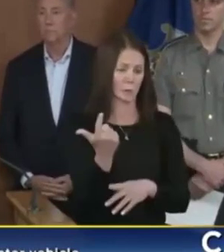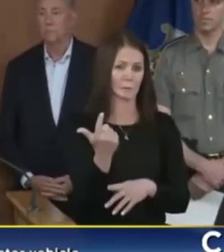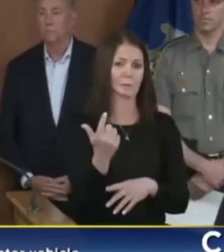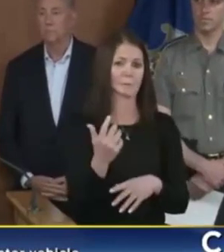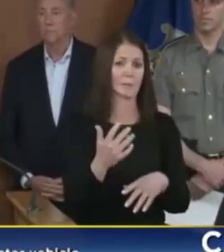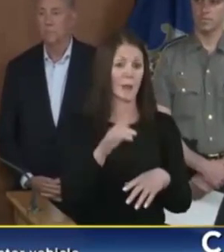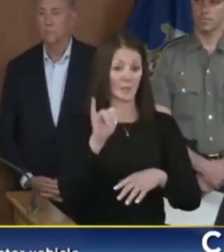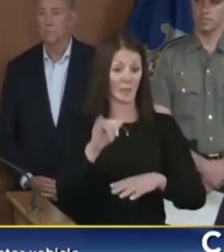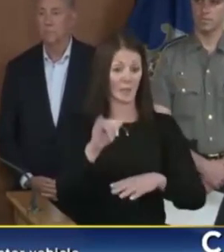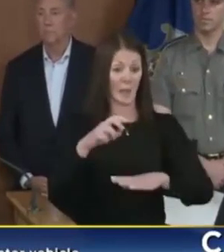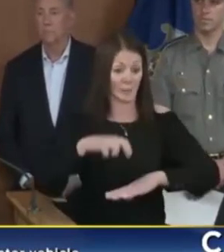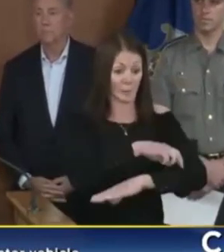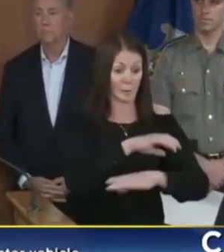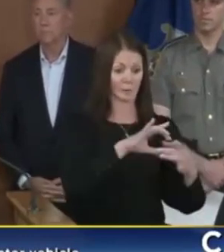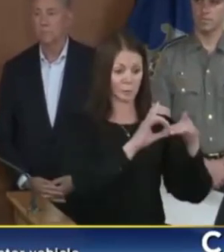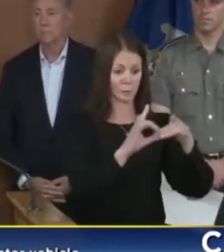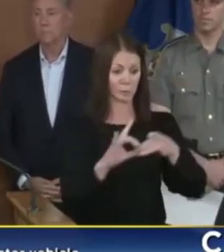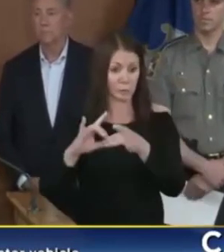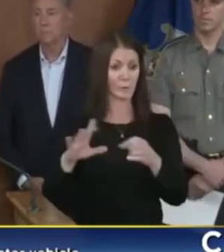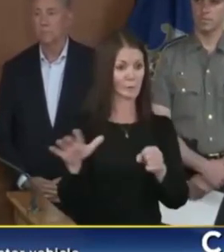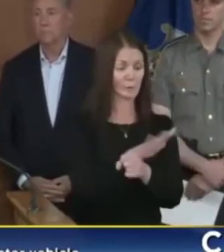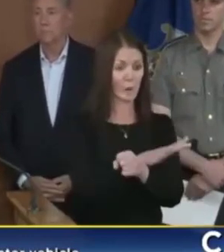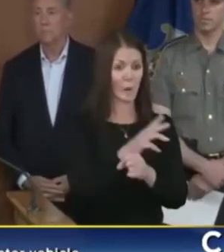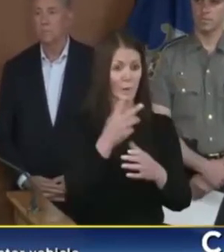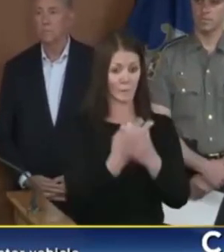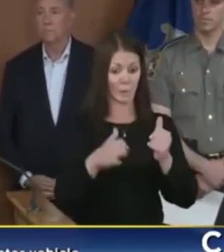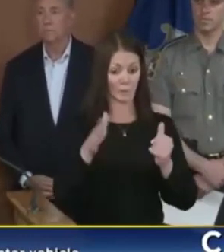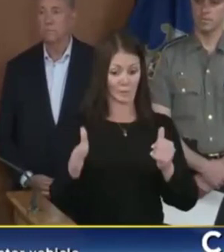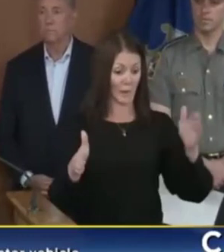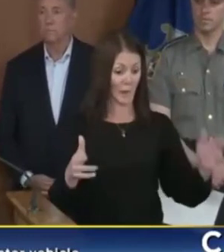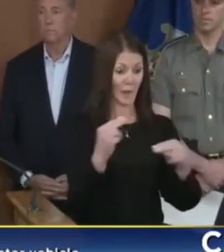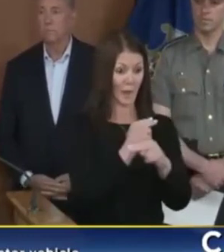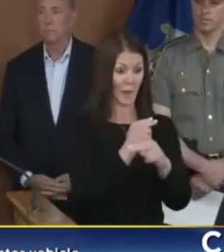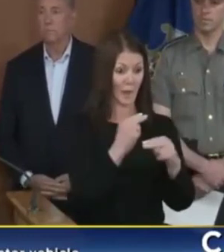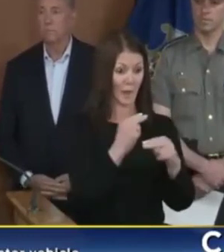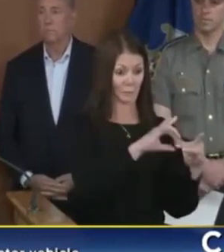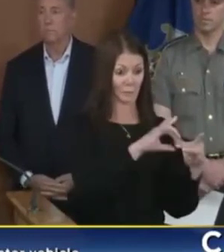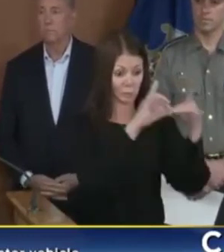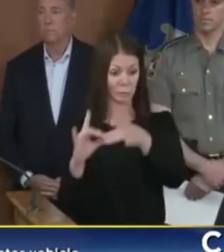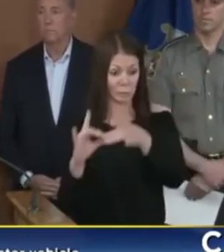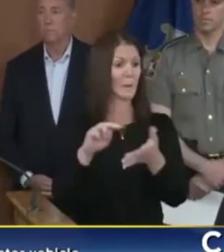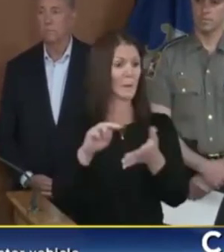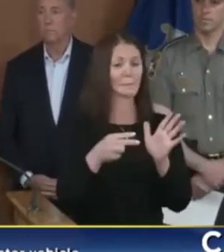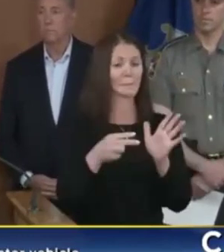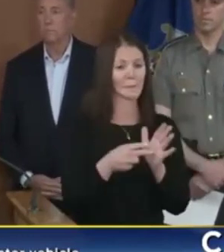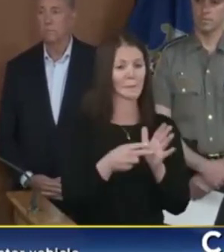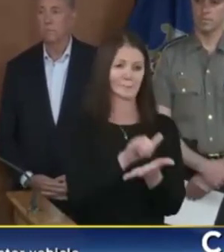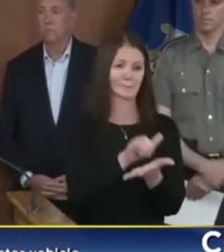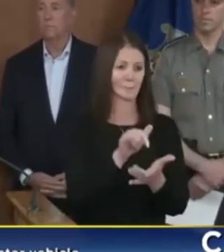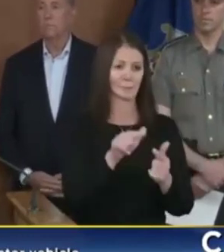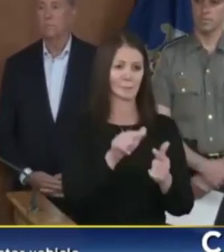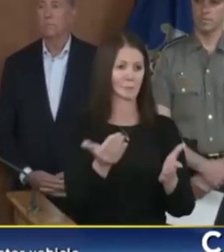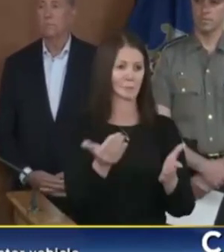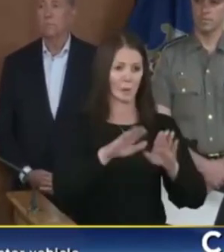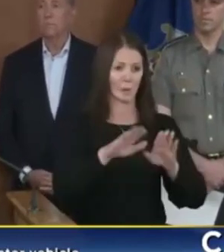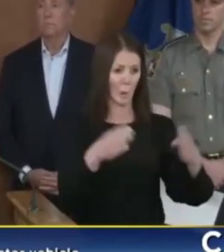is a contiguous beam bridge, which means the beams go across both spans of the highway. Unfortunately, it's not able to be safely